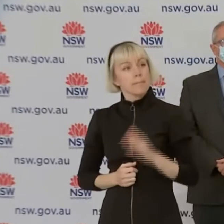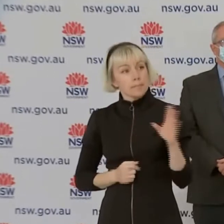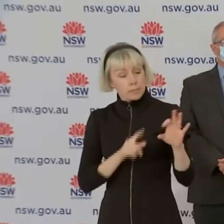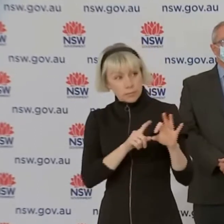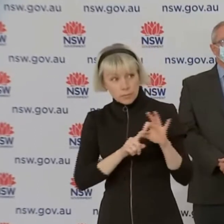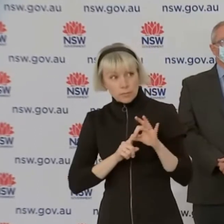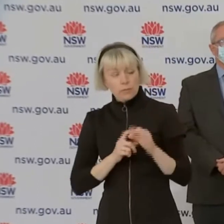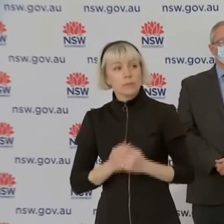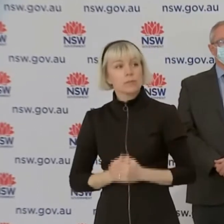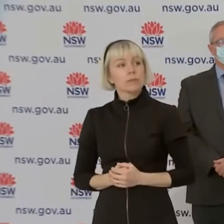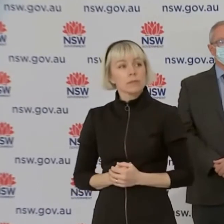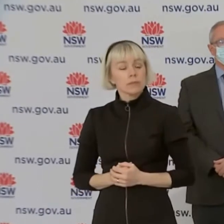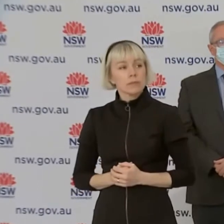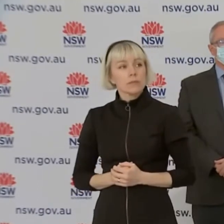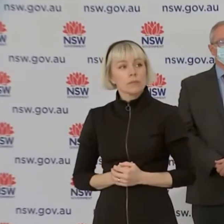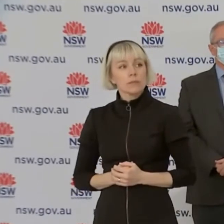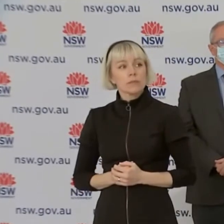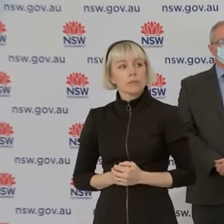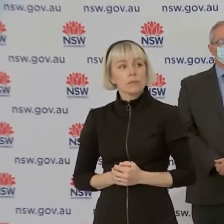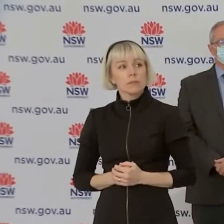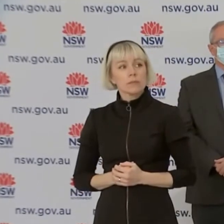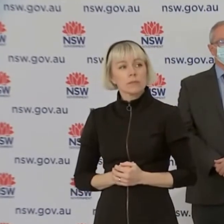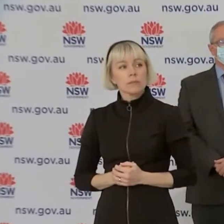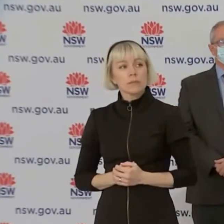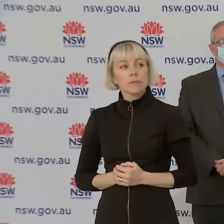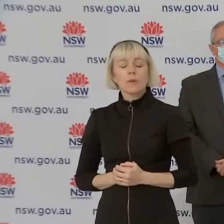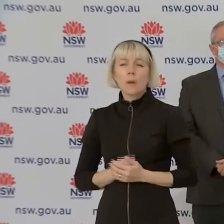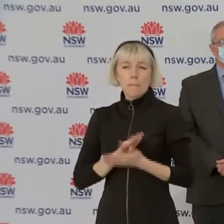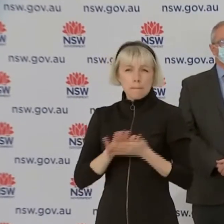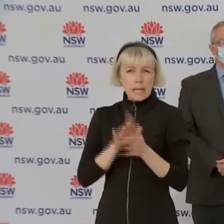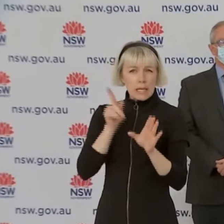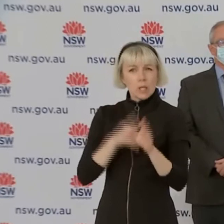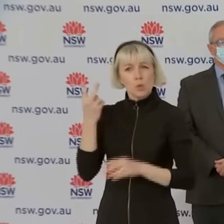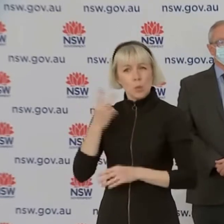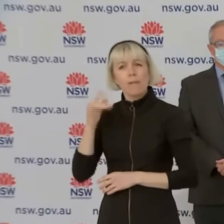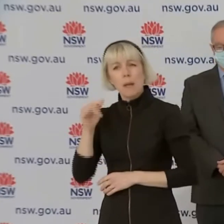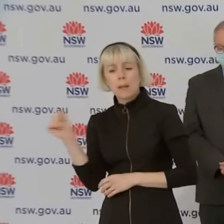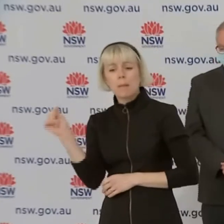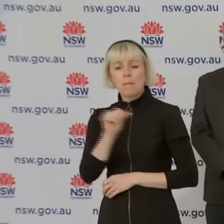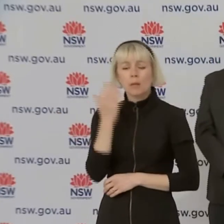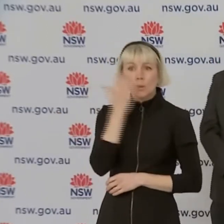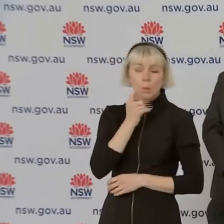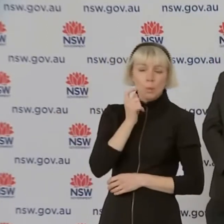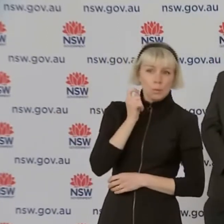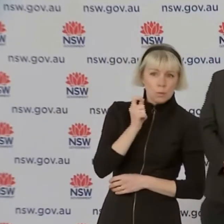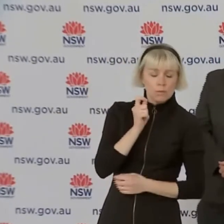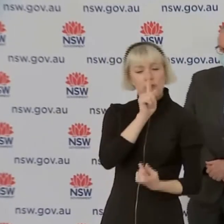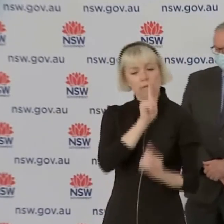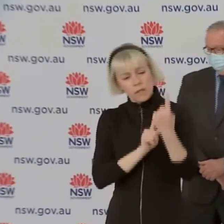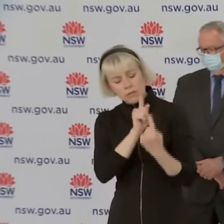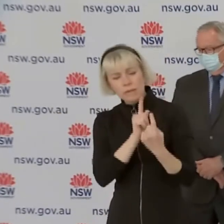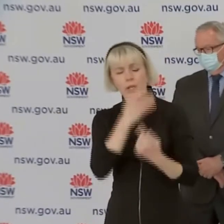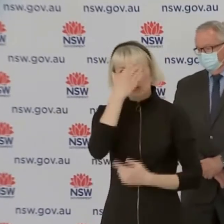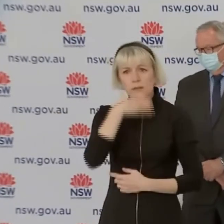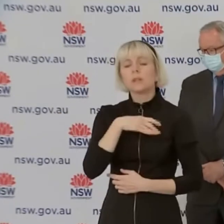does that pretty much mean that kids, the rest of the children population, won't be going back to school this term? Oh, look, no, I don't want to make any of those comments until we